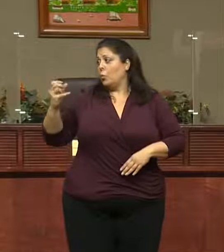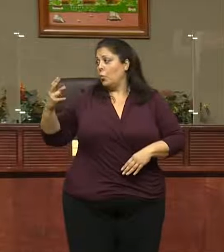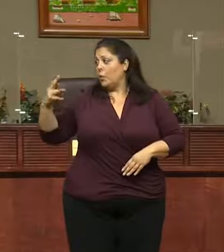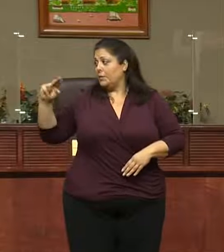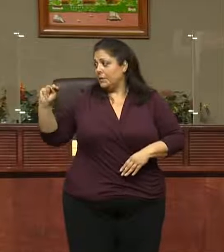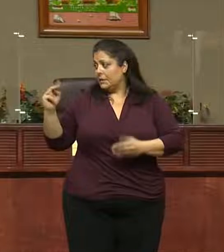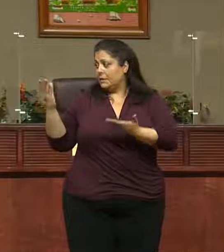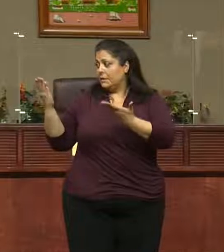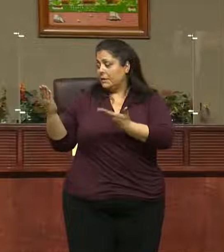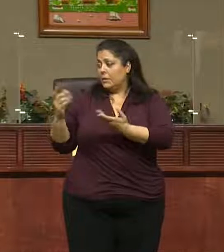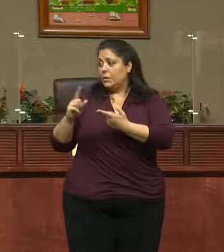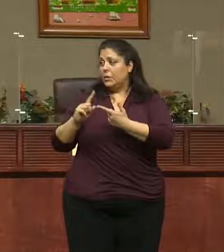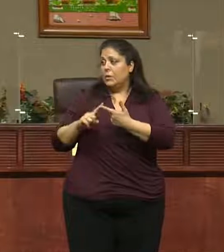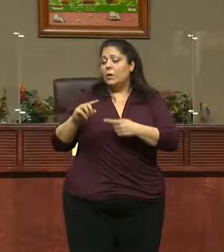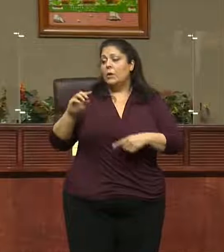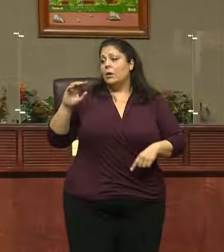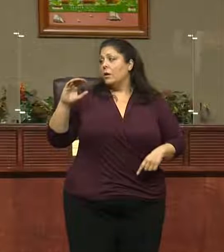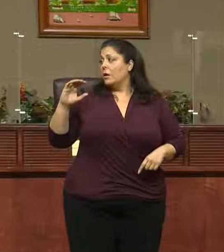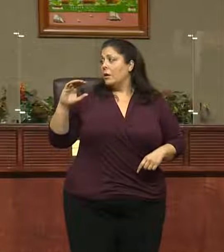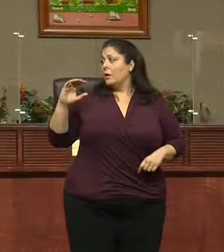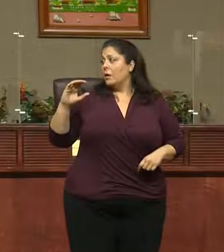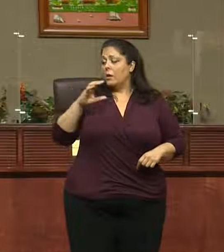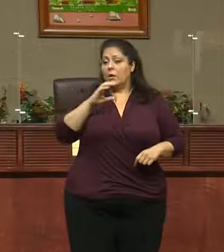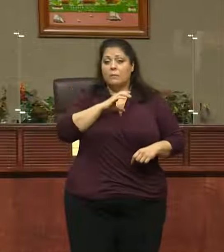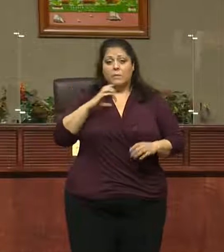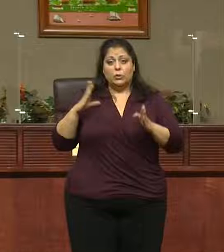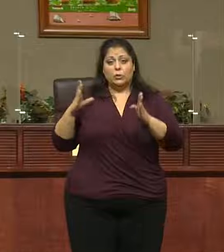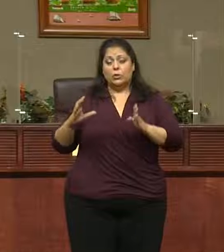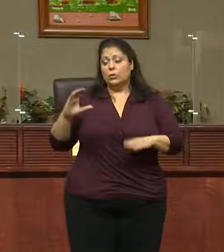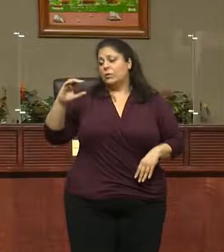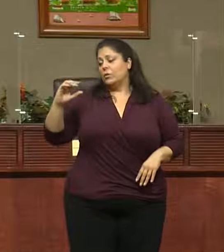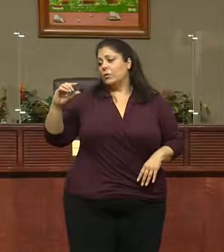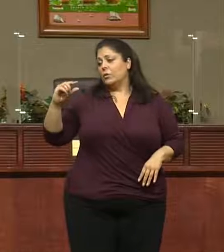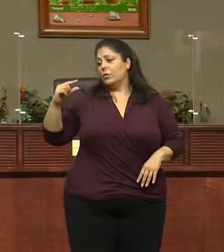Commissioner Maribel Gomez-Cordero, who has joined us.